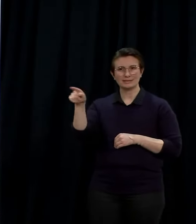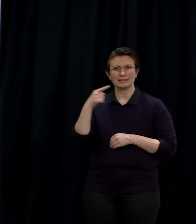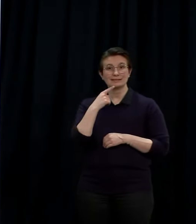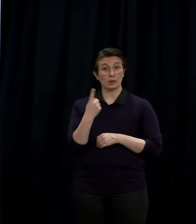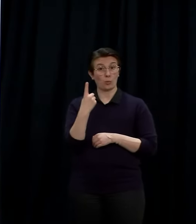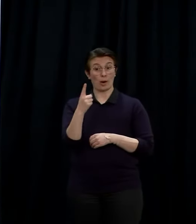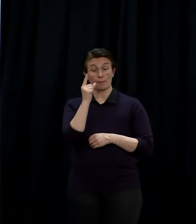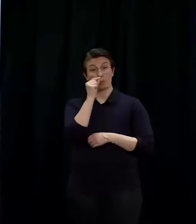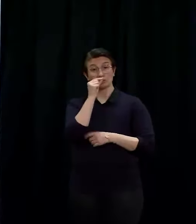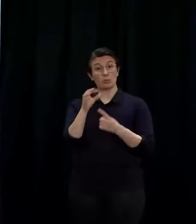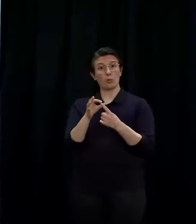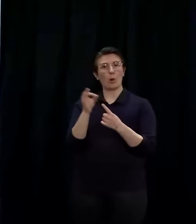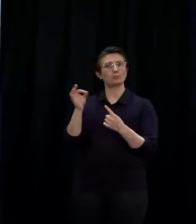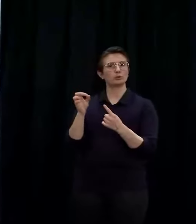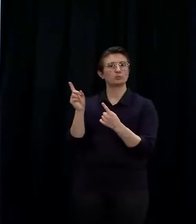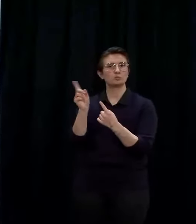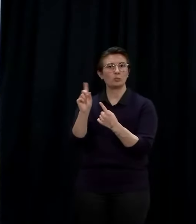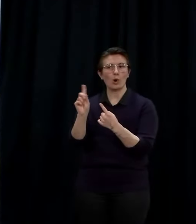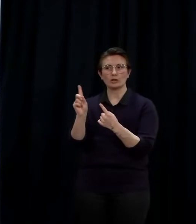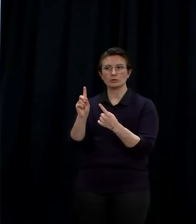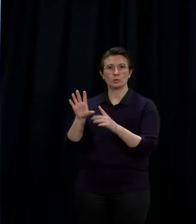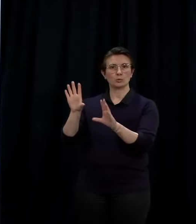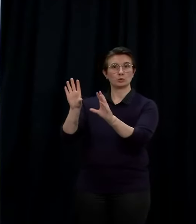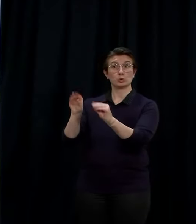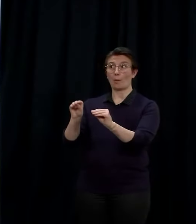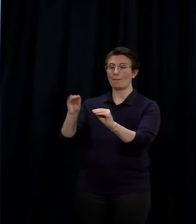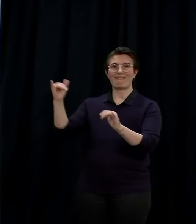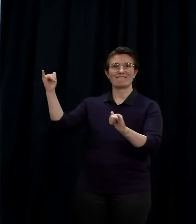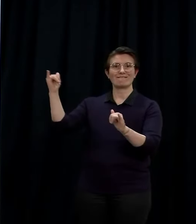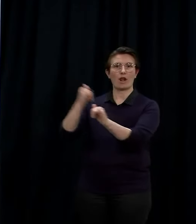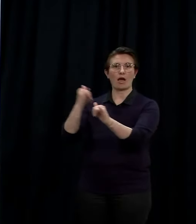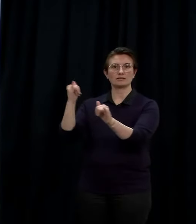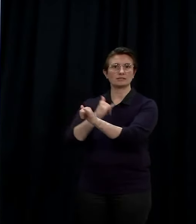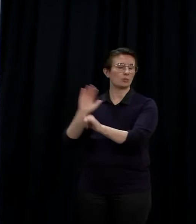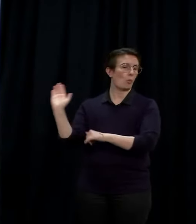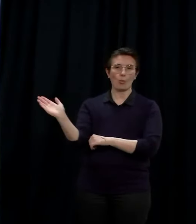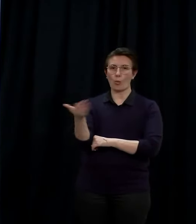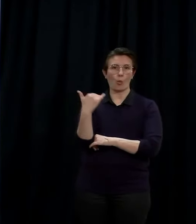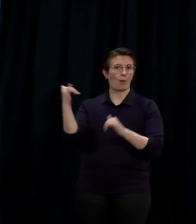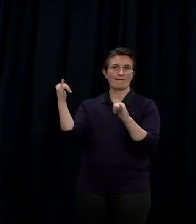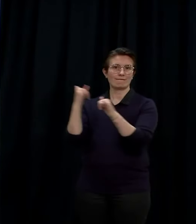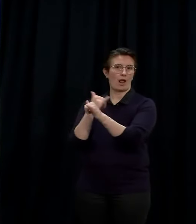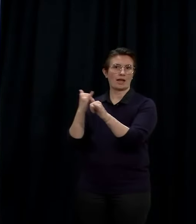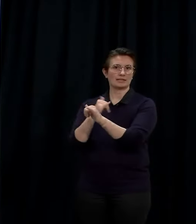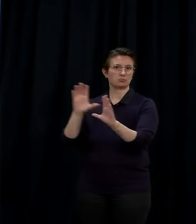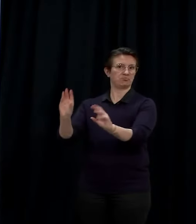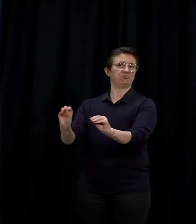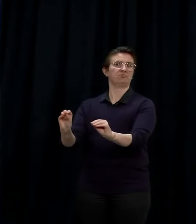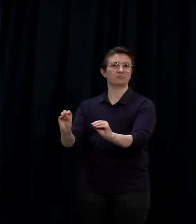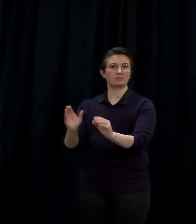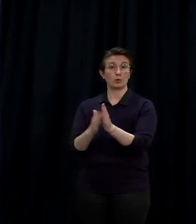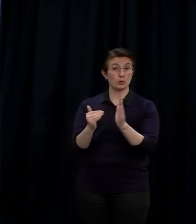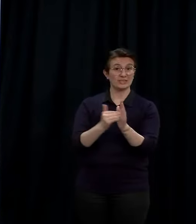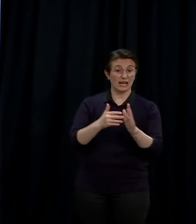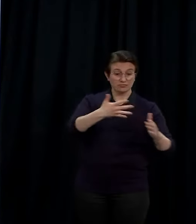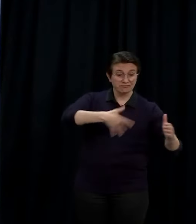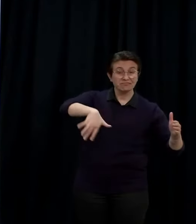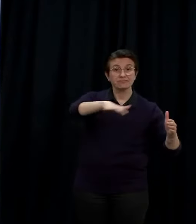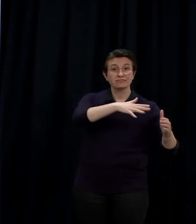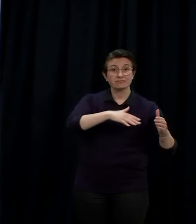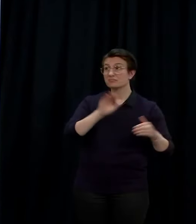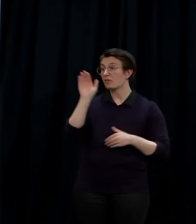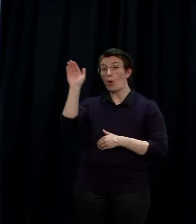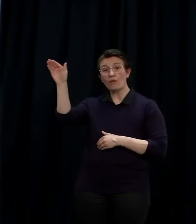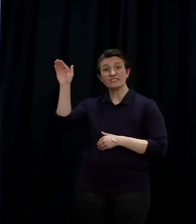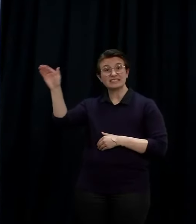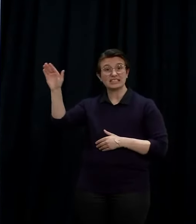has as an option? You know, every time we have a situation like this, of course we sit and think, well, just wouldn't